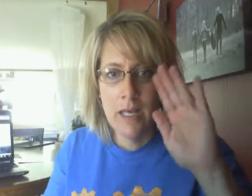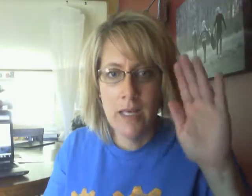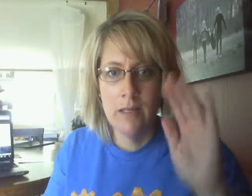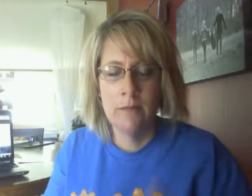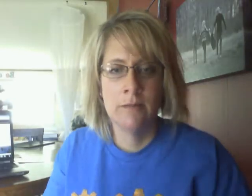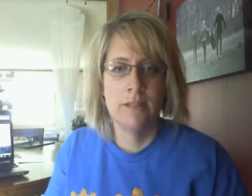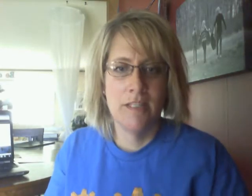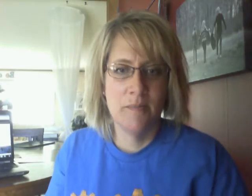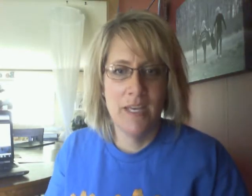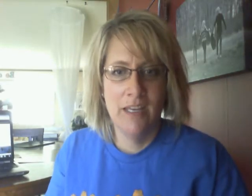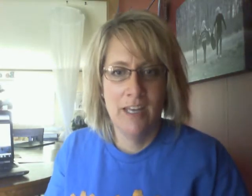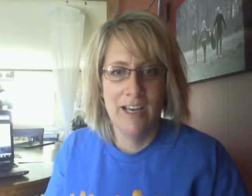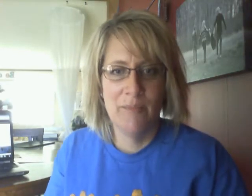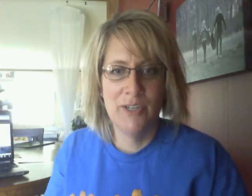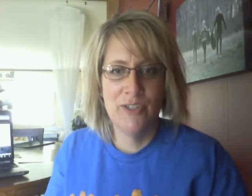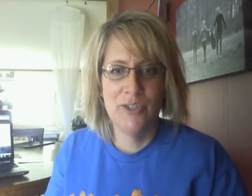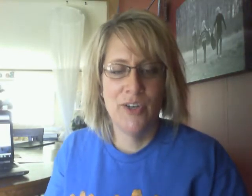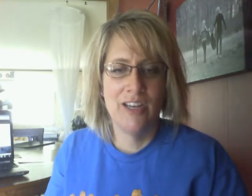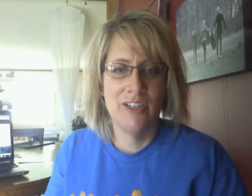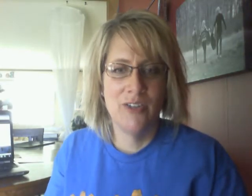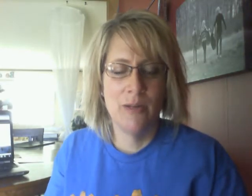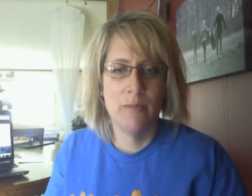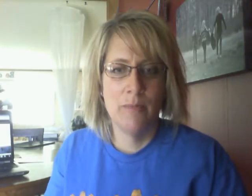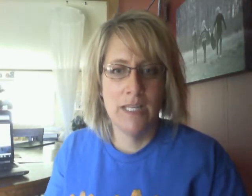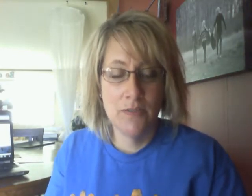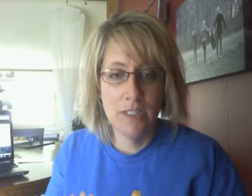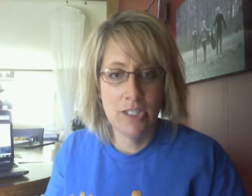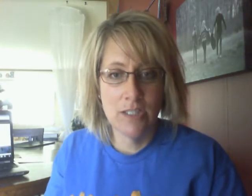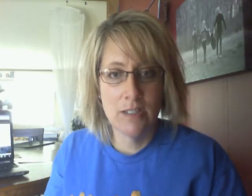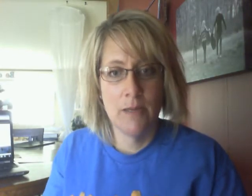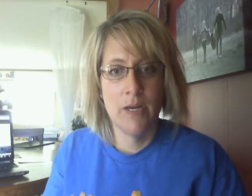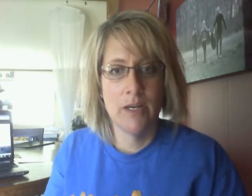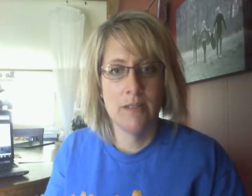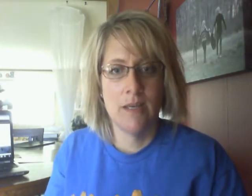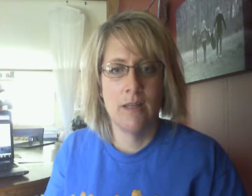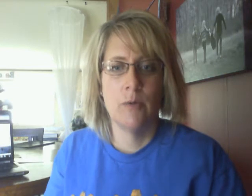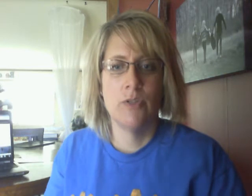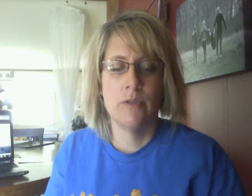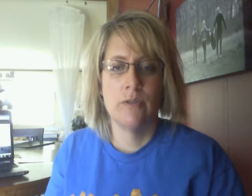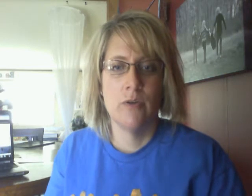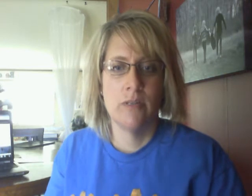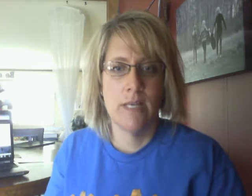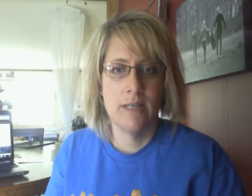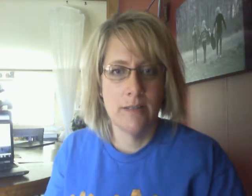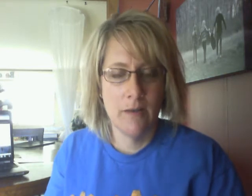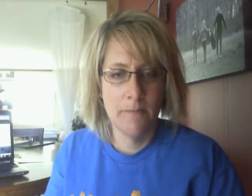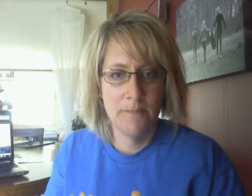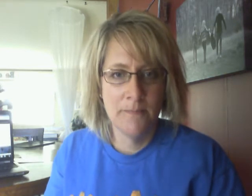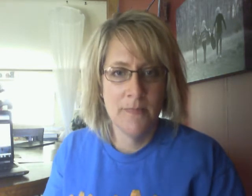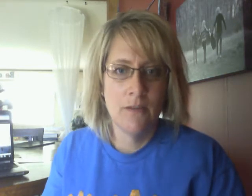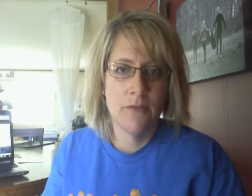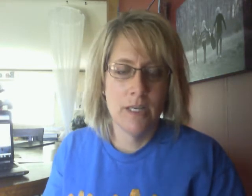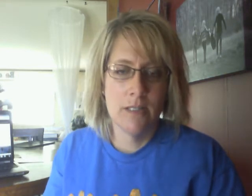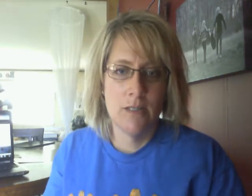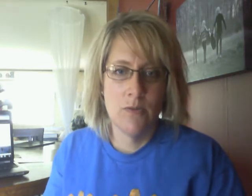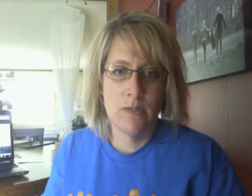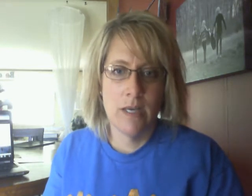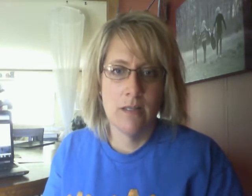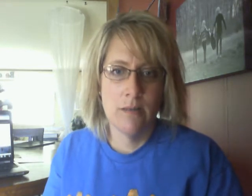Hi, it's me. I'm here to show you how to do the Pledge of Allegiance in American Sign Language, also known as ASL, for you guys to use at summer